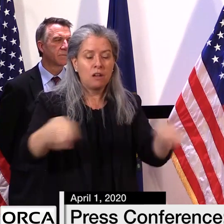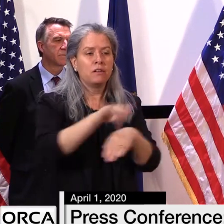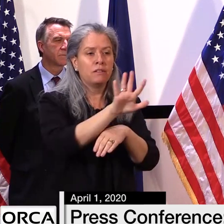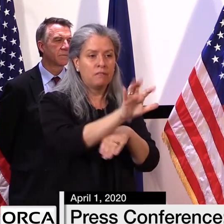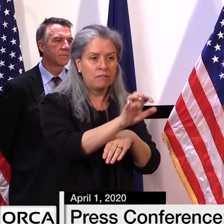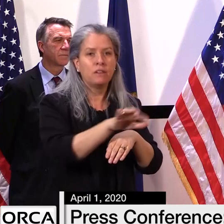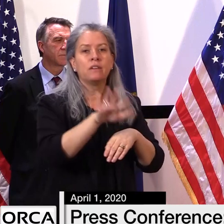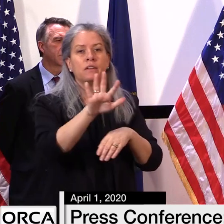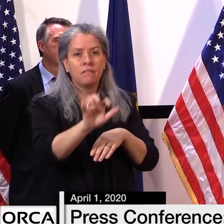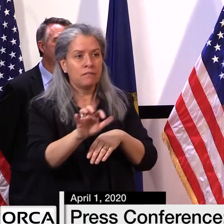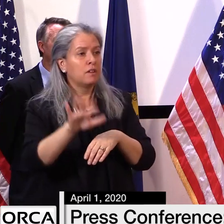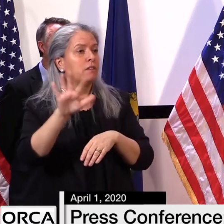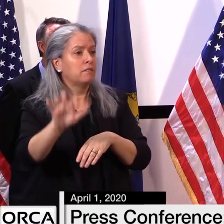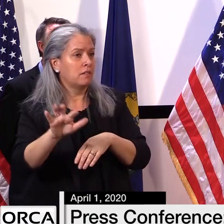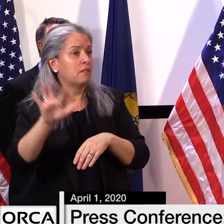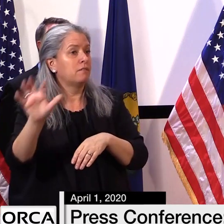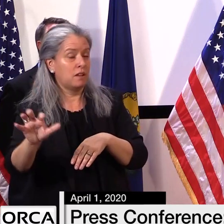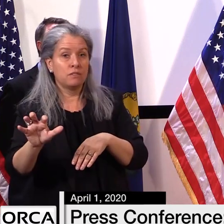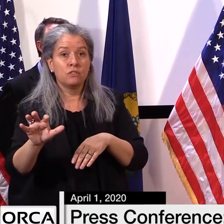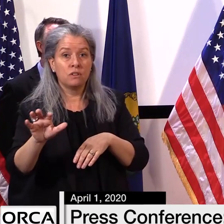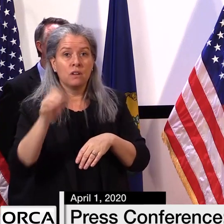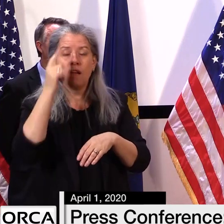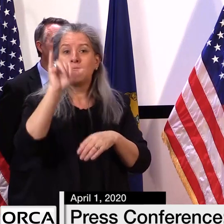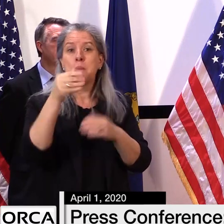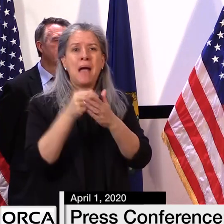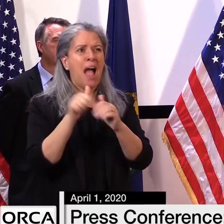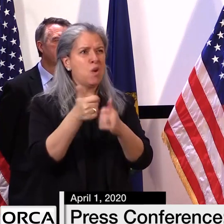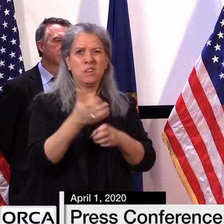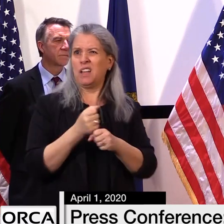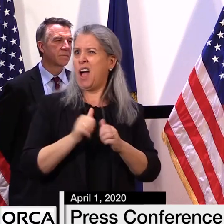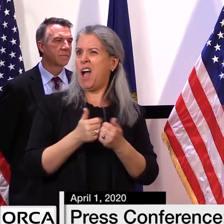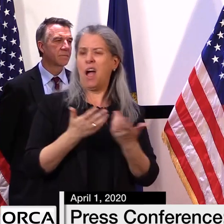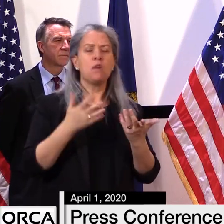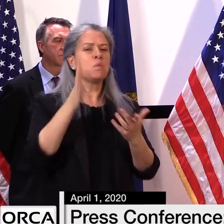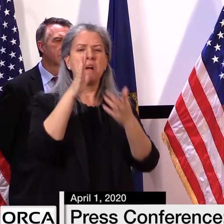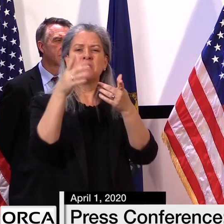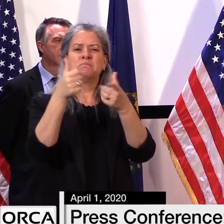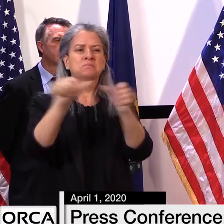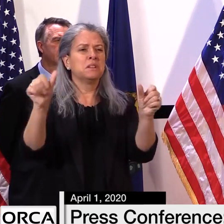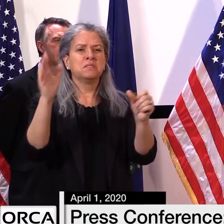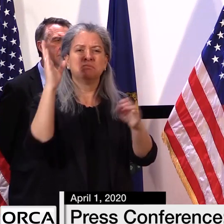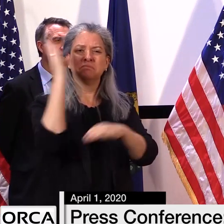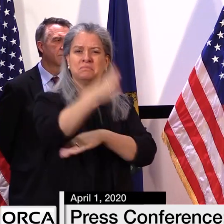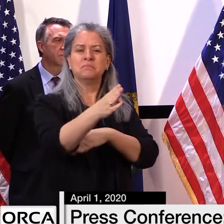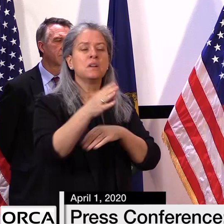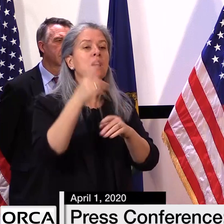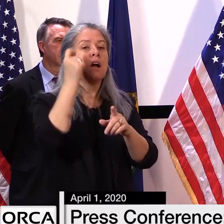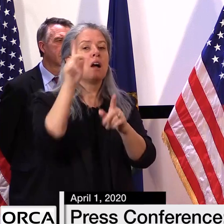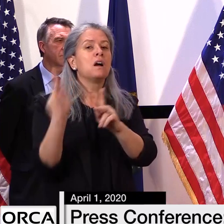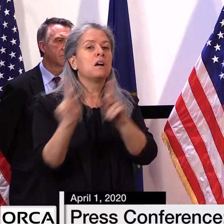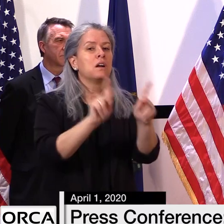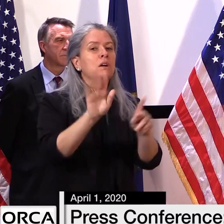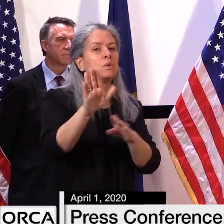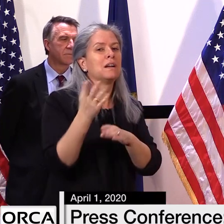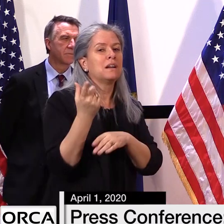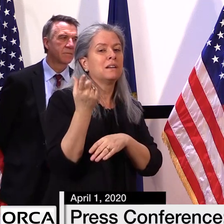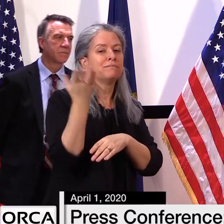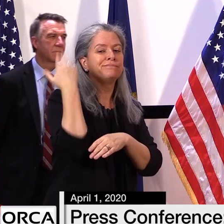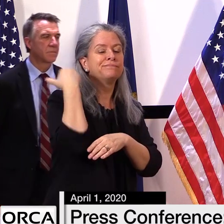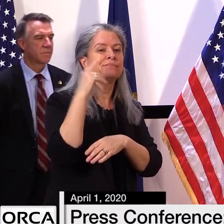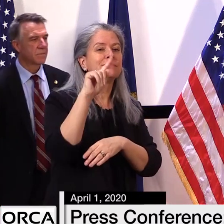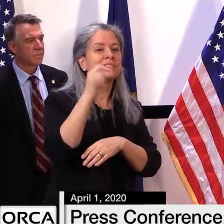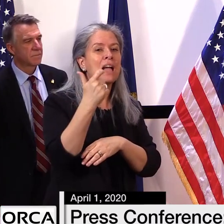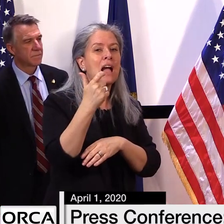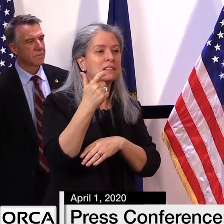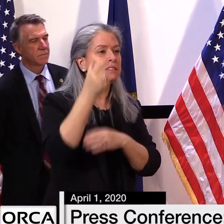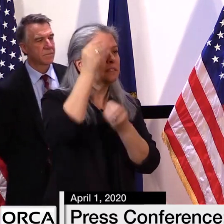child. The money will be automatically deposited into your bank account per your most recently filed